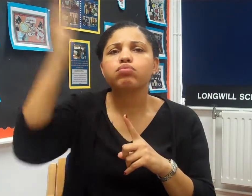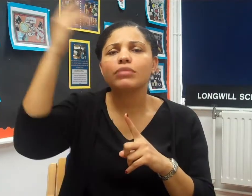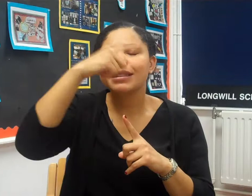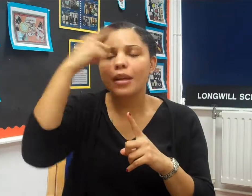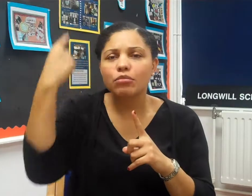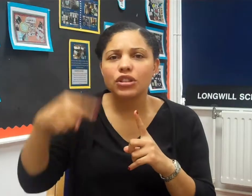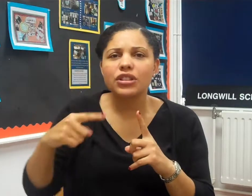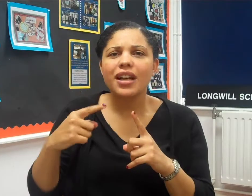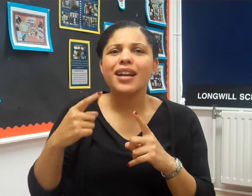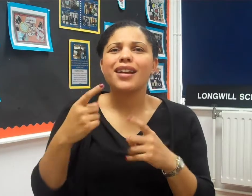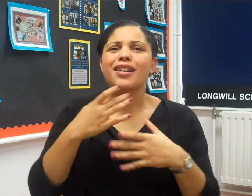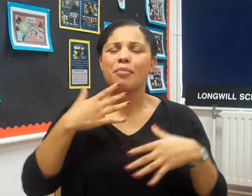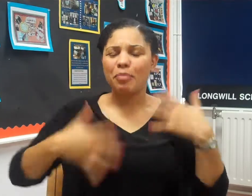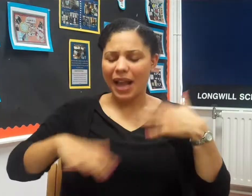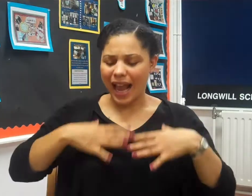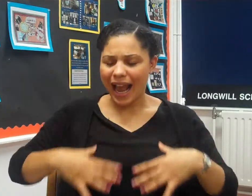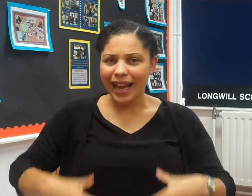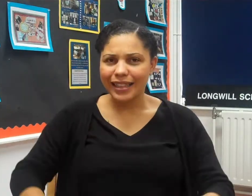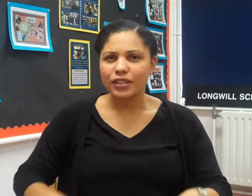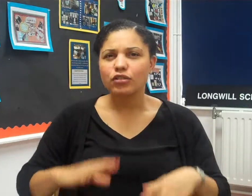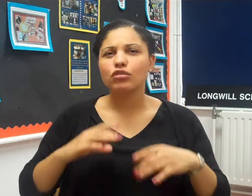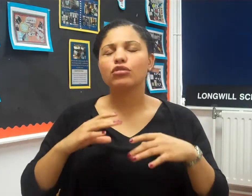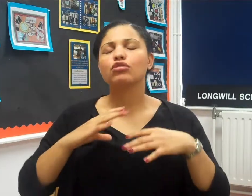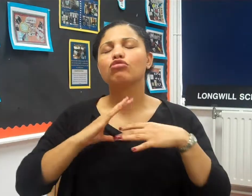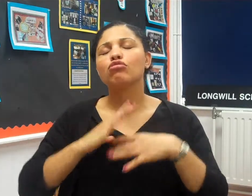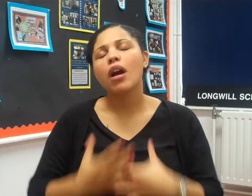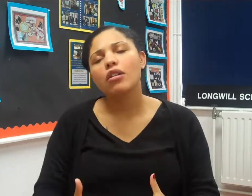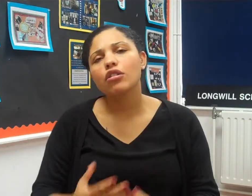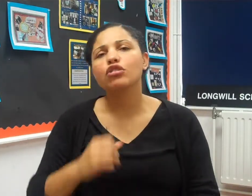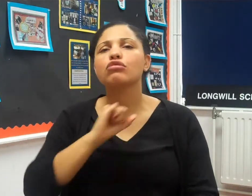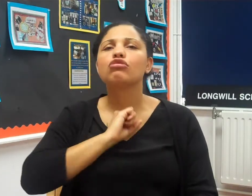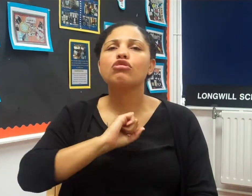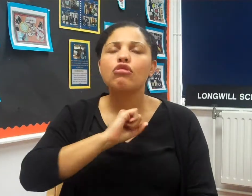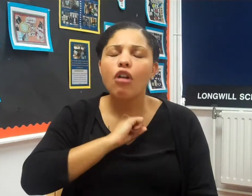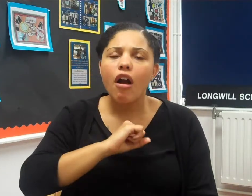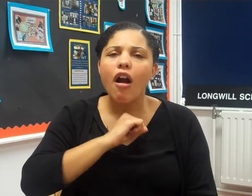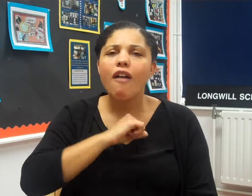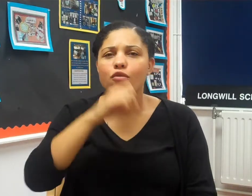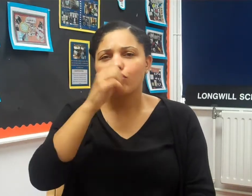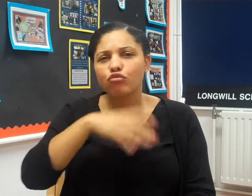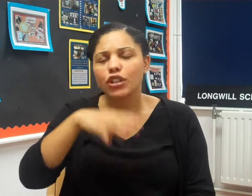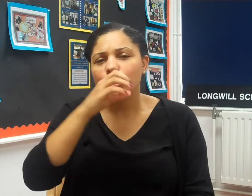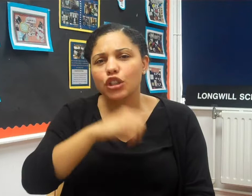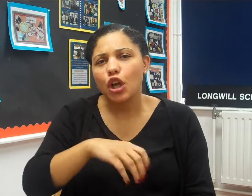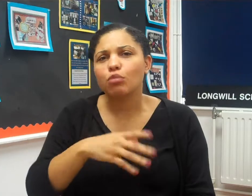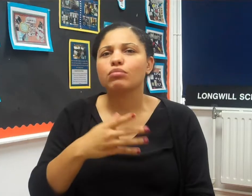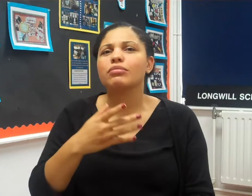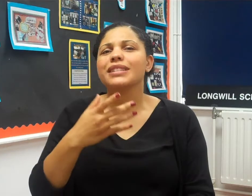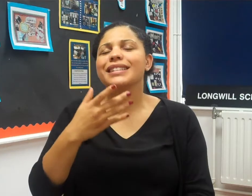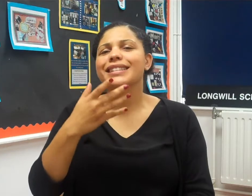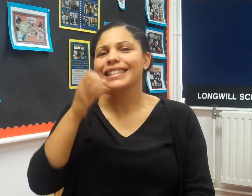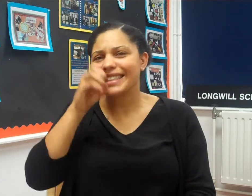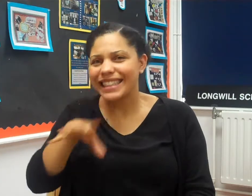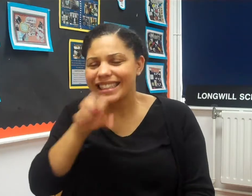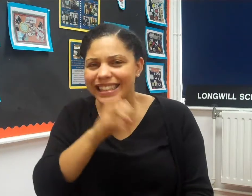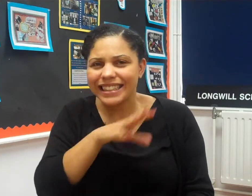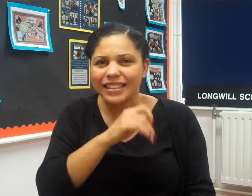pains, tiredness, sore throat, cough, running nose, sneezing, and sometimes a tummy upset. These can result